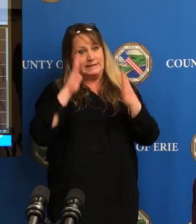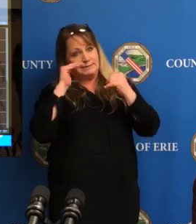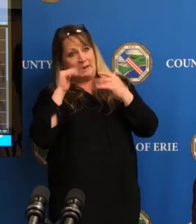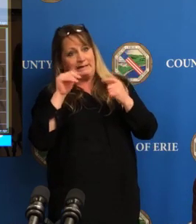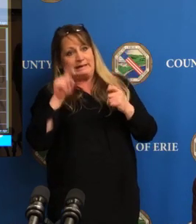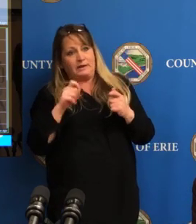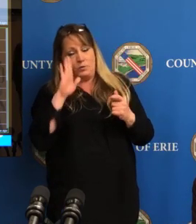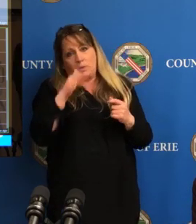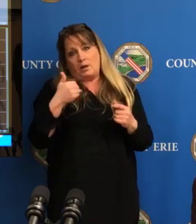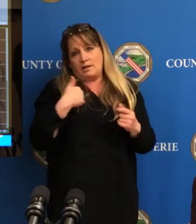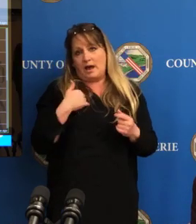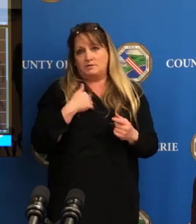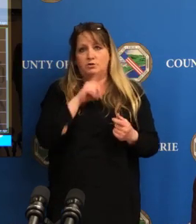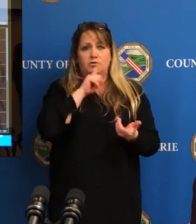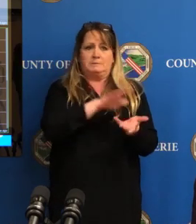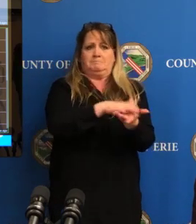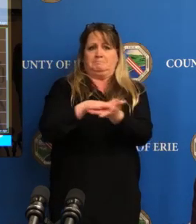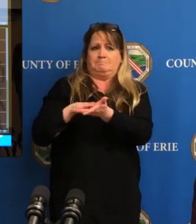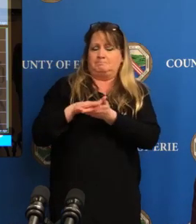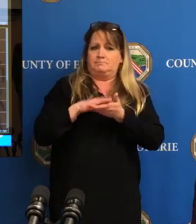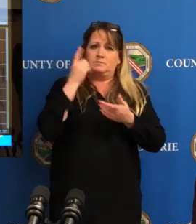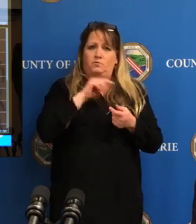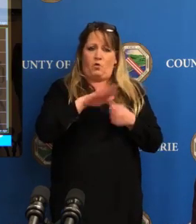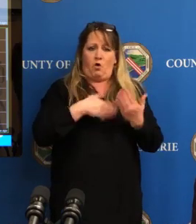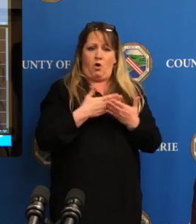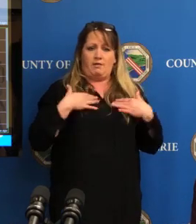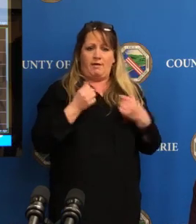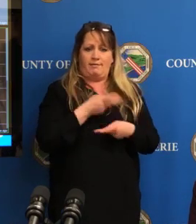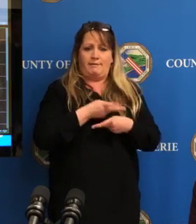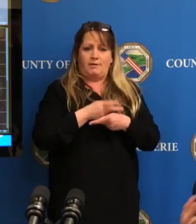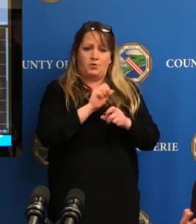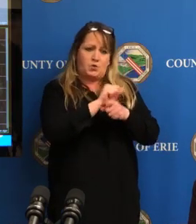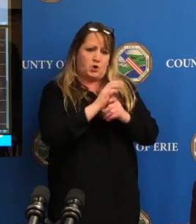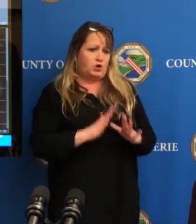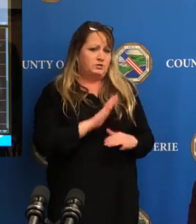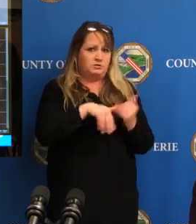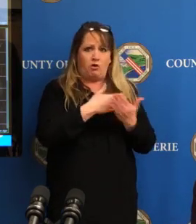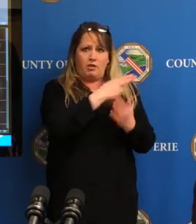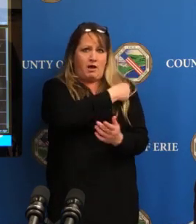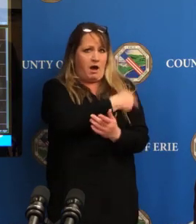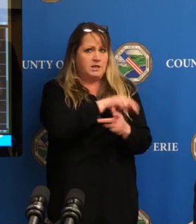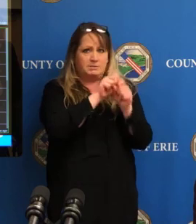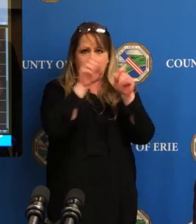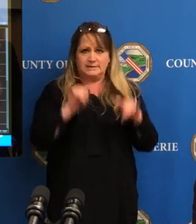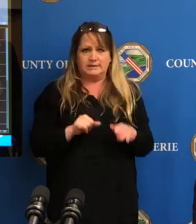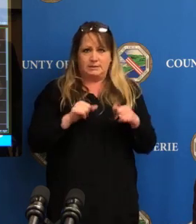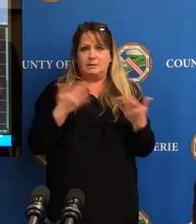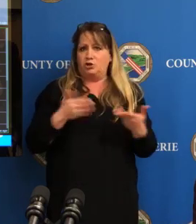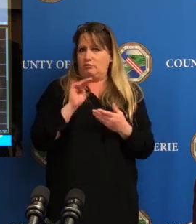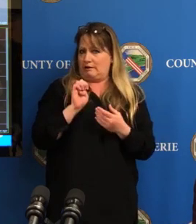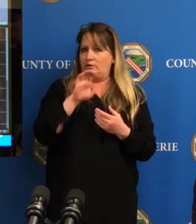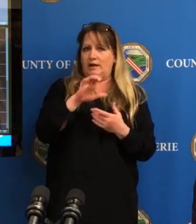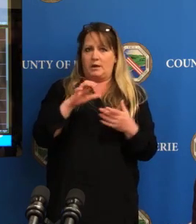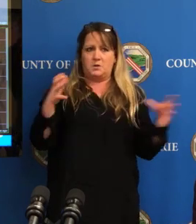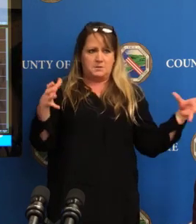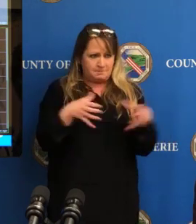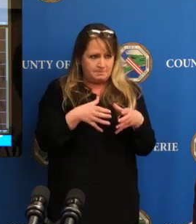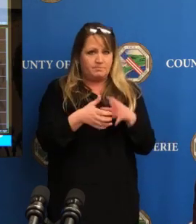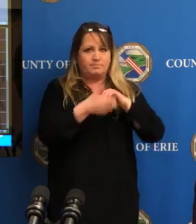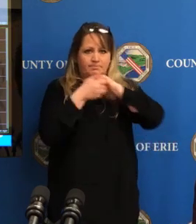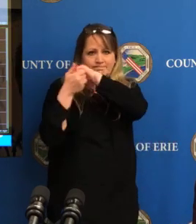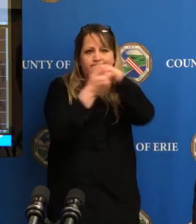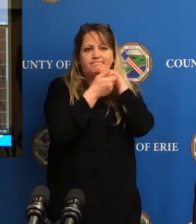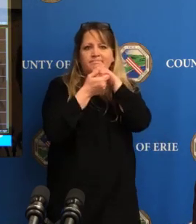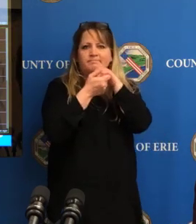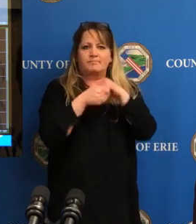So I really want to commend, all our healthcare workers and all our hospital systems in our community for coming together and working